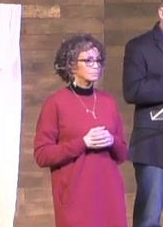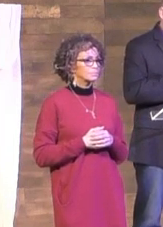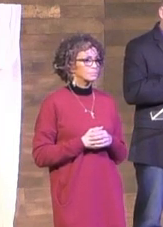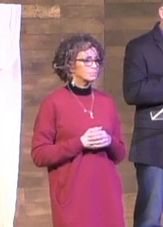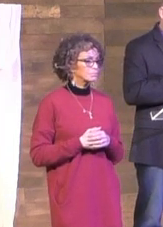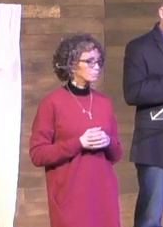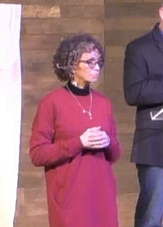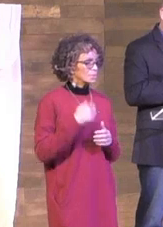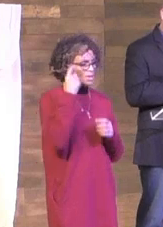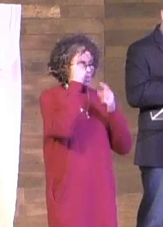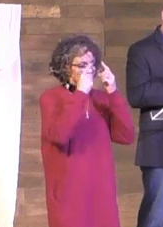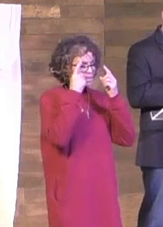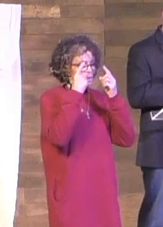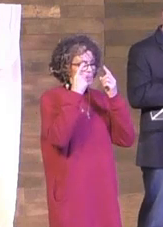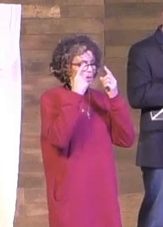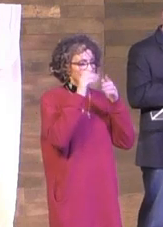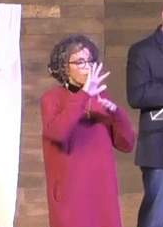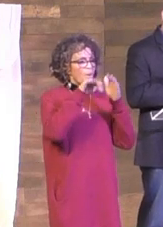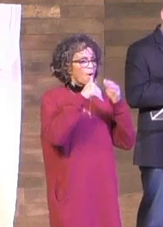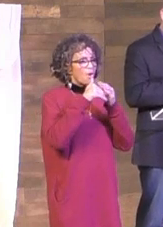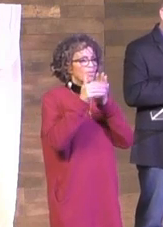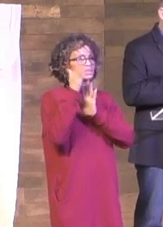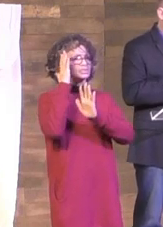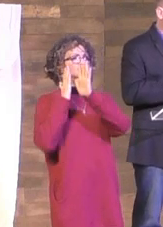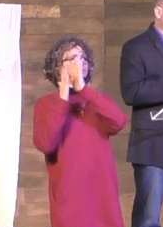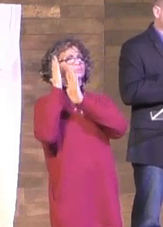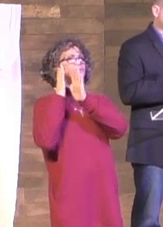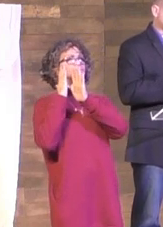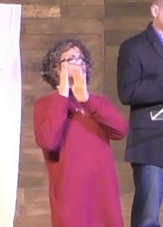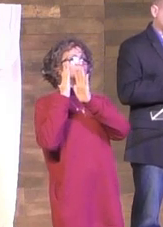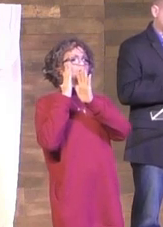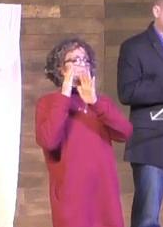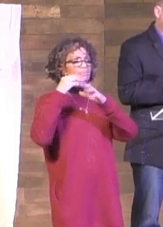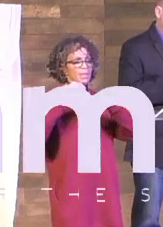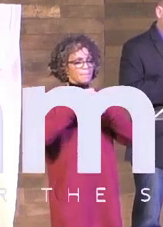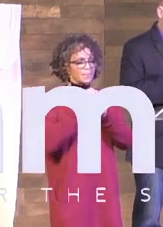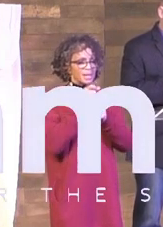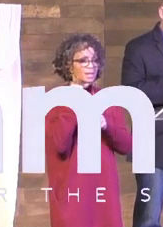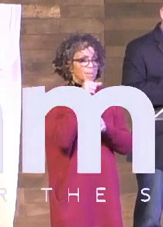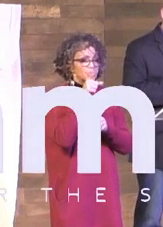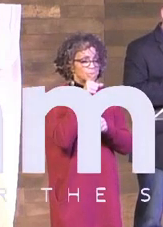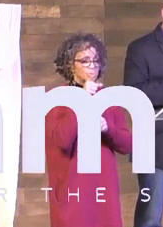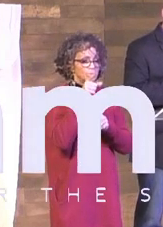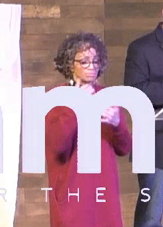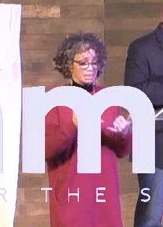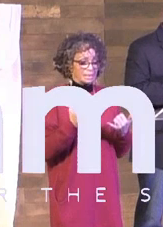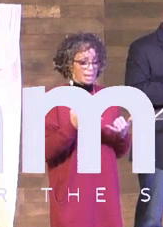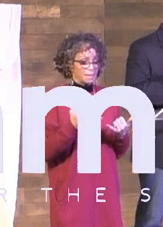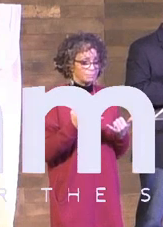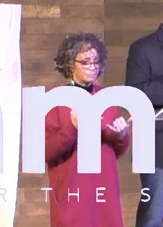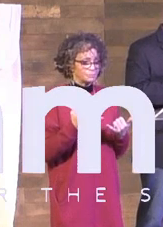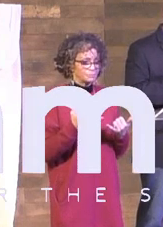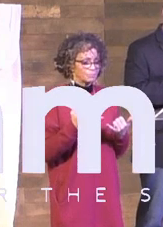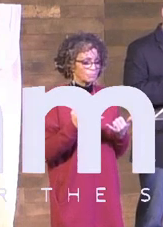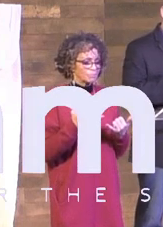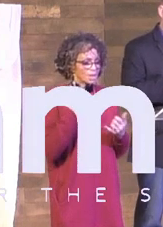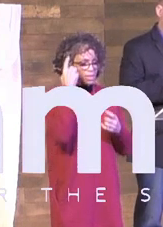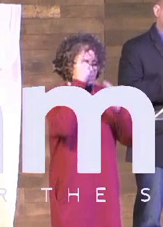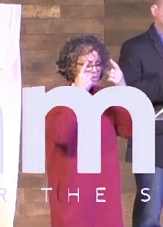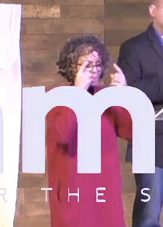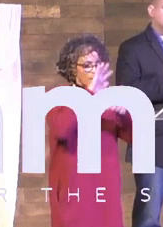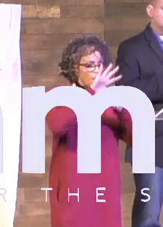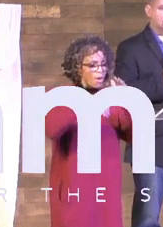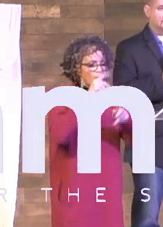When you think about all the generations of people it took to make up the physical person that you are today, when you think about all the people that make